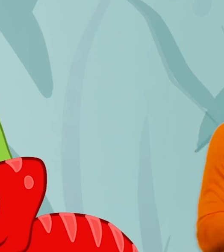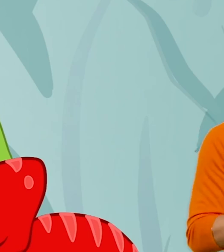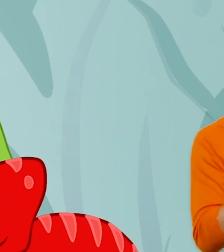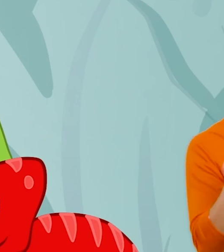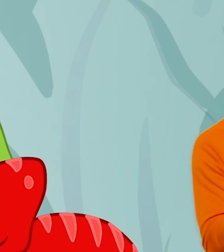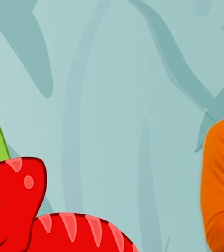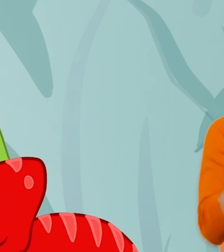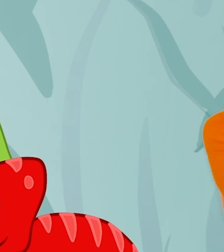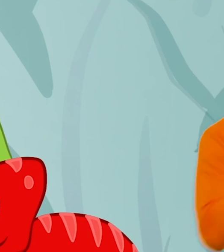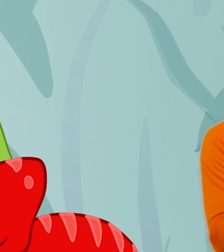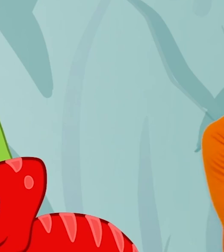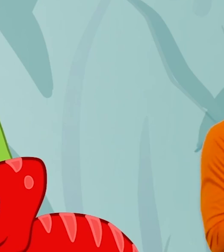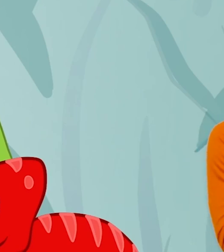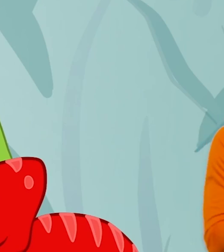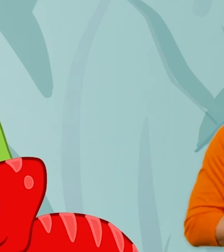and seek with us?